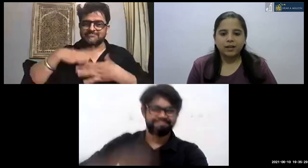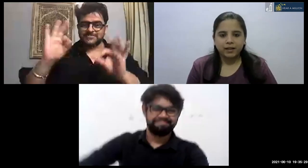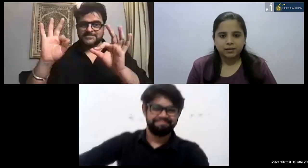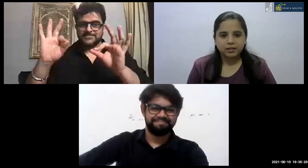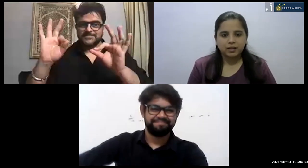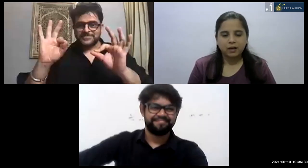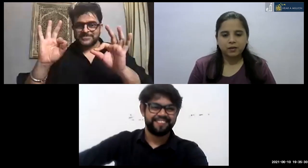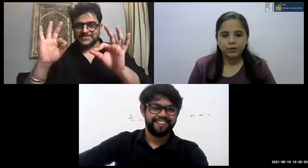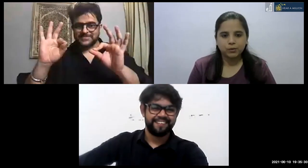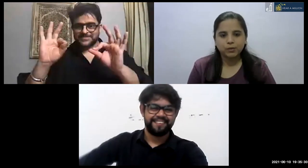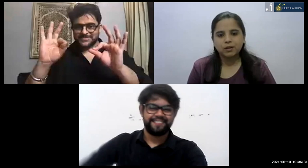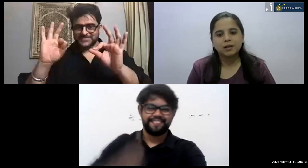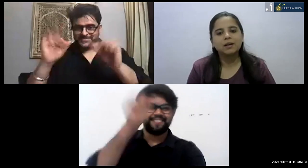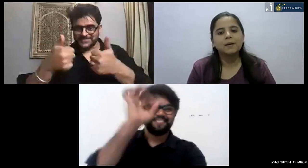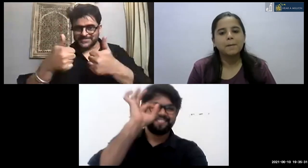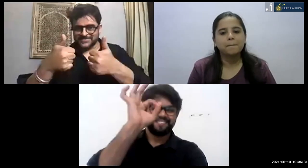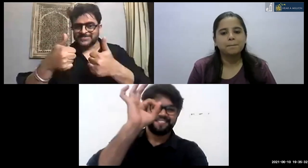Hello, Ankit. How are you?